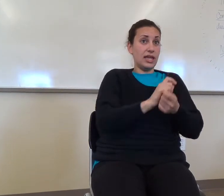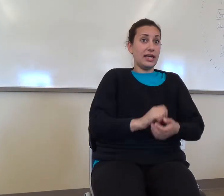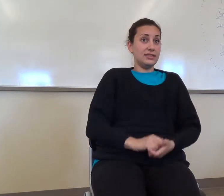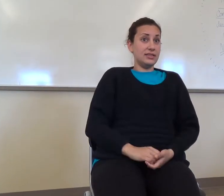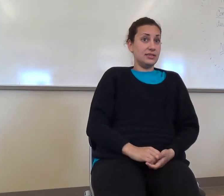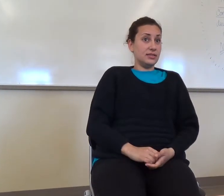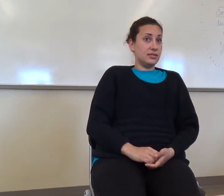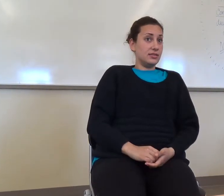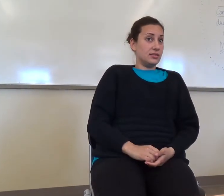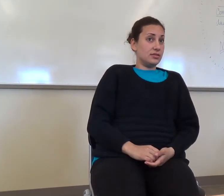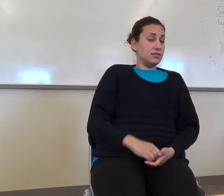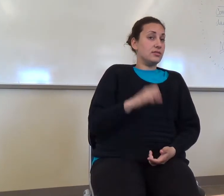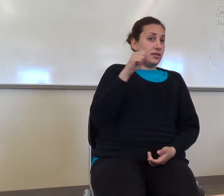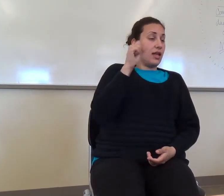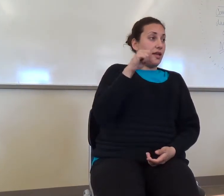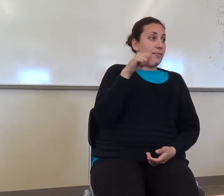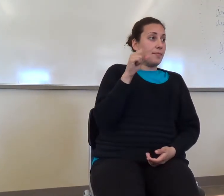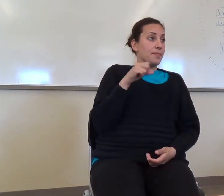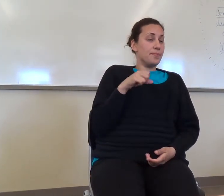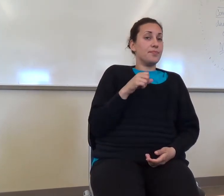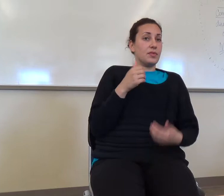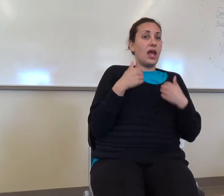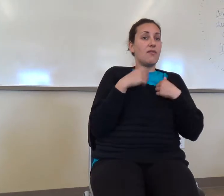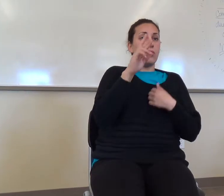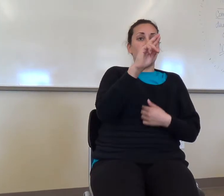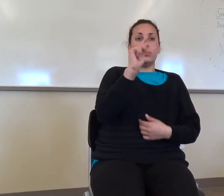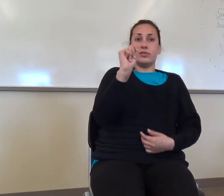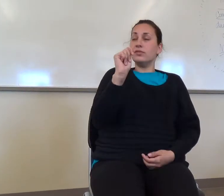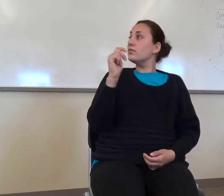Yes. Yes, there's a reversal transition here.